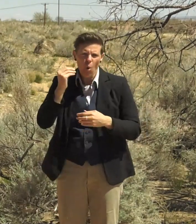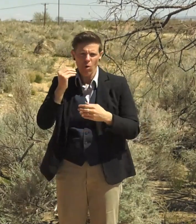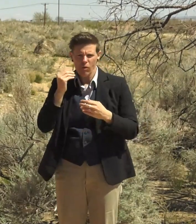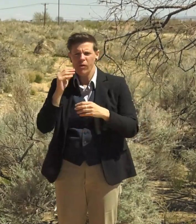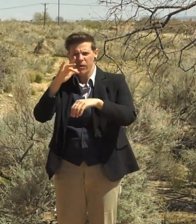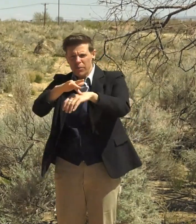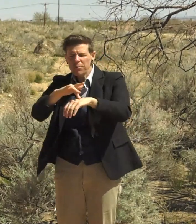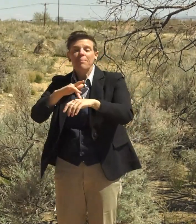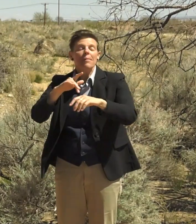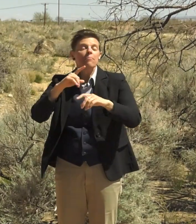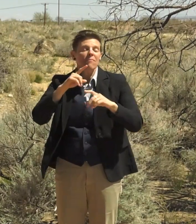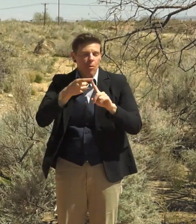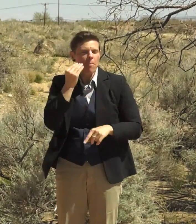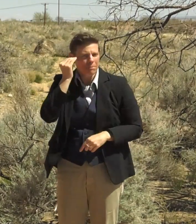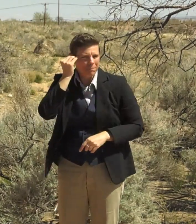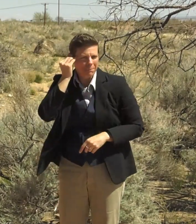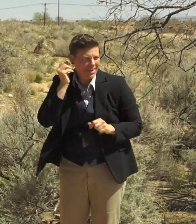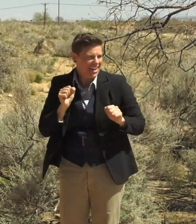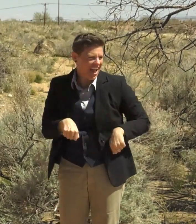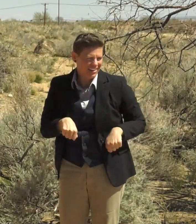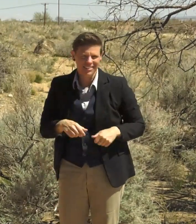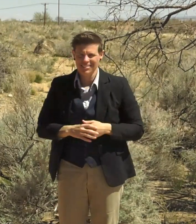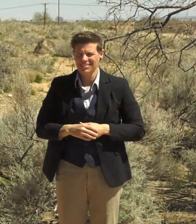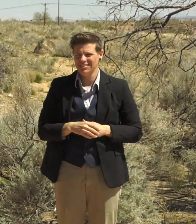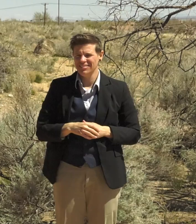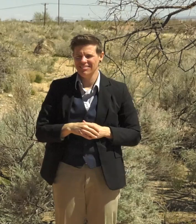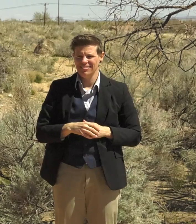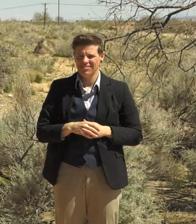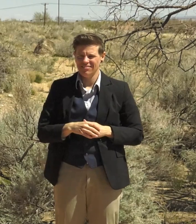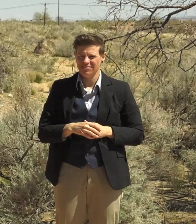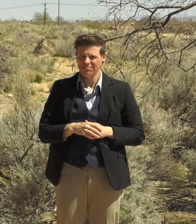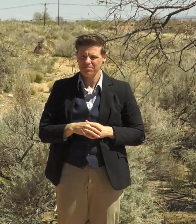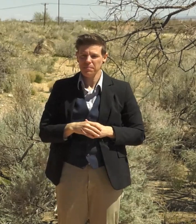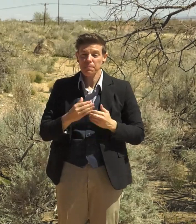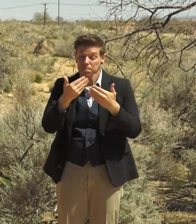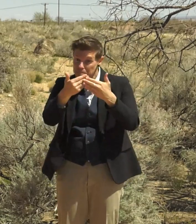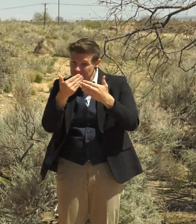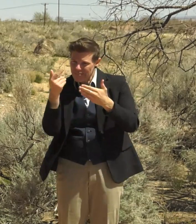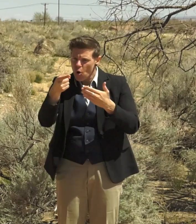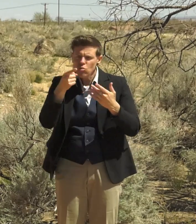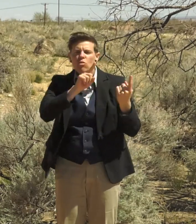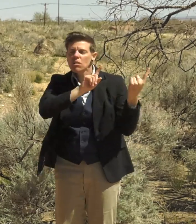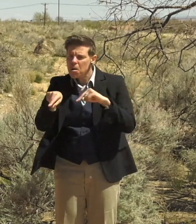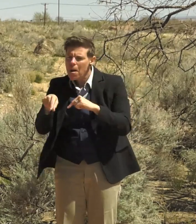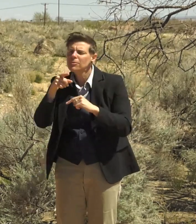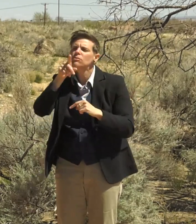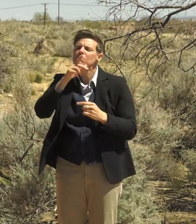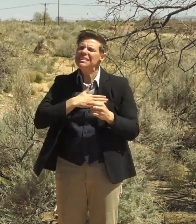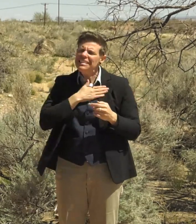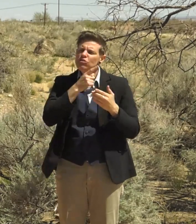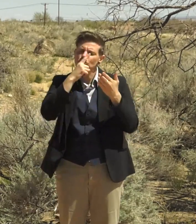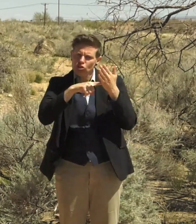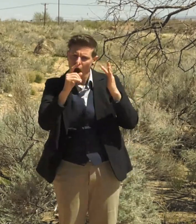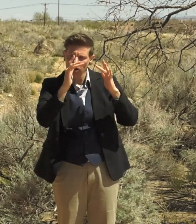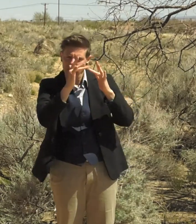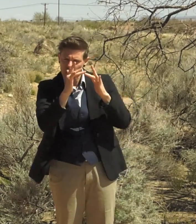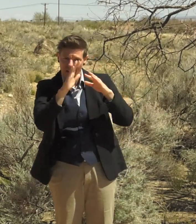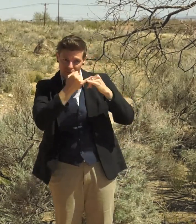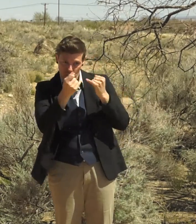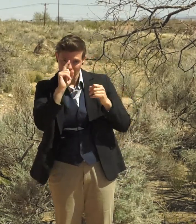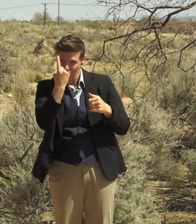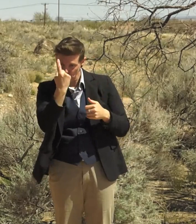people to check online before they come out to Petroglyph National Monument to make sure you know what's going on at the monument. Things